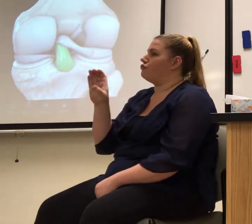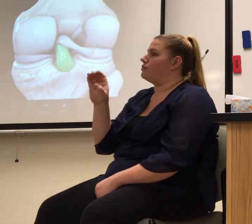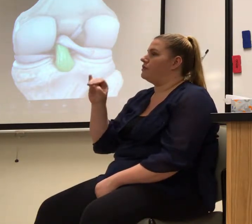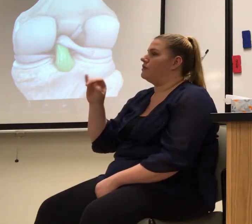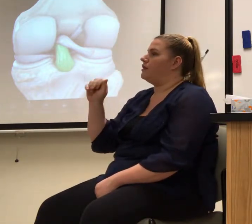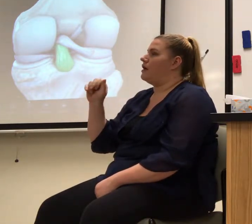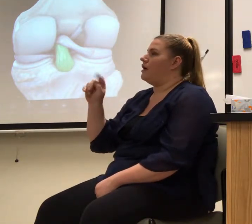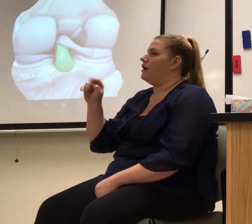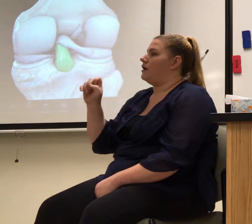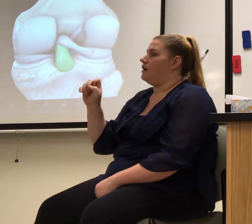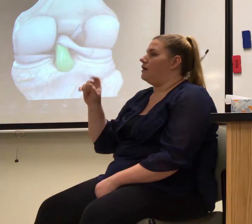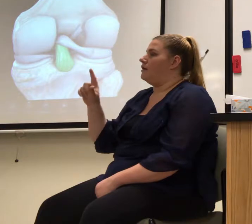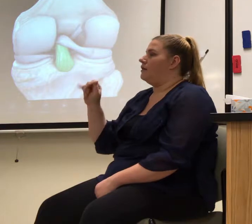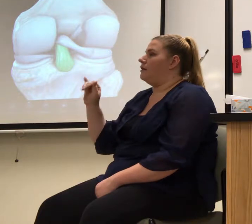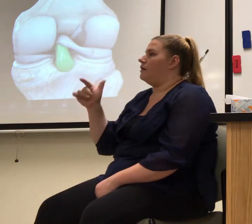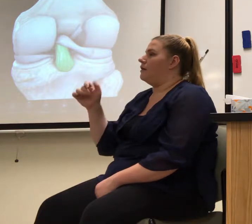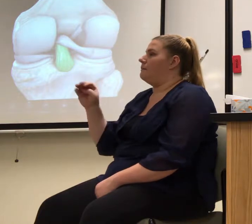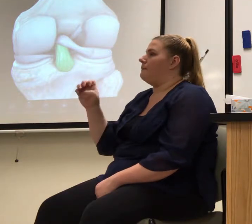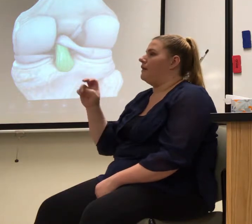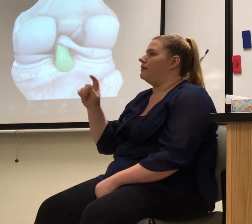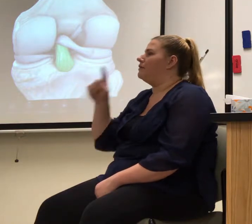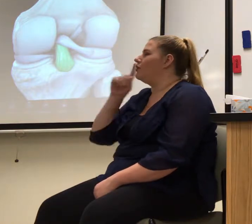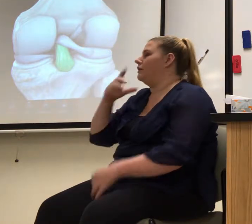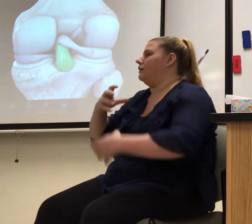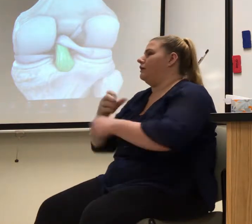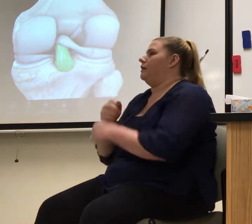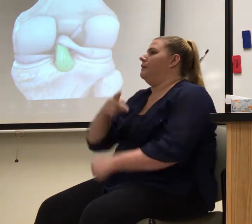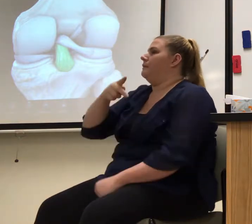or the PCL for short.